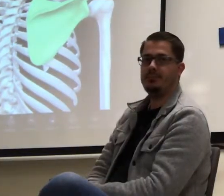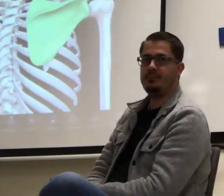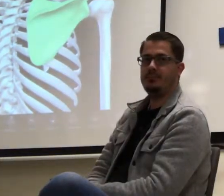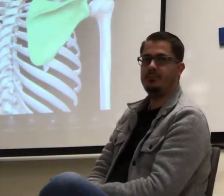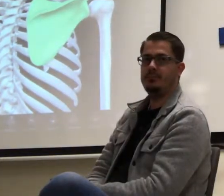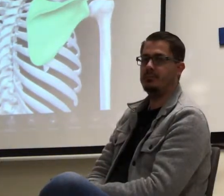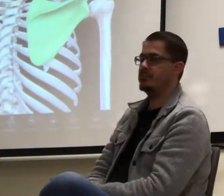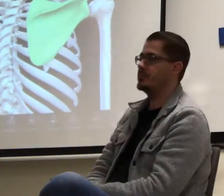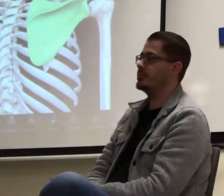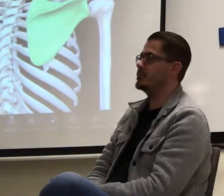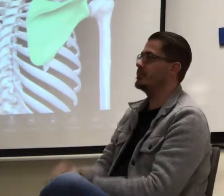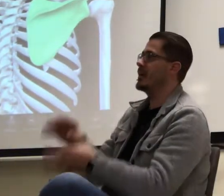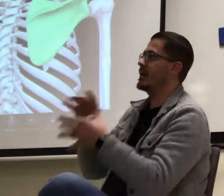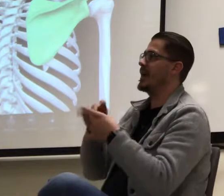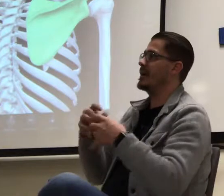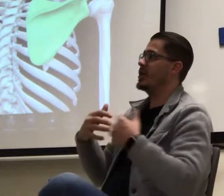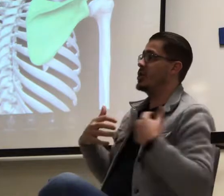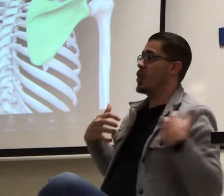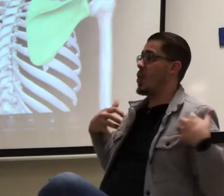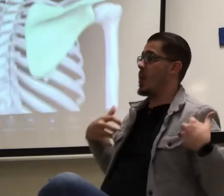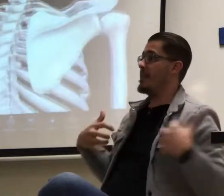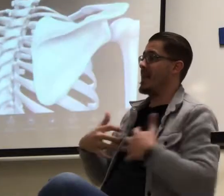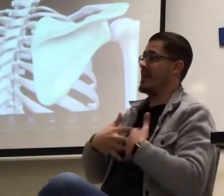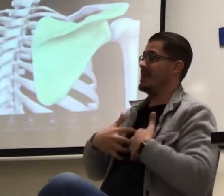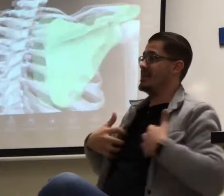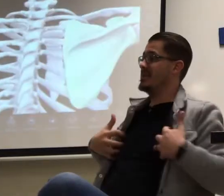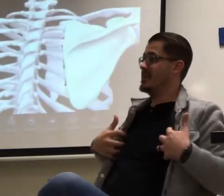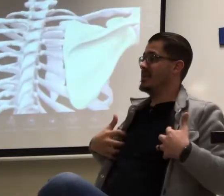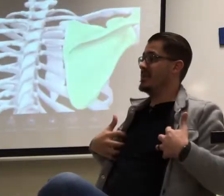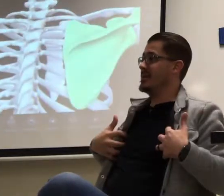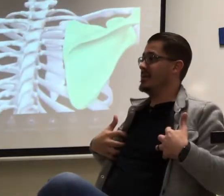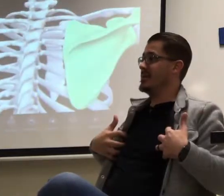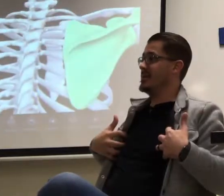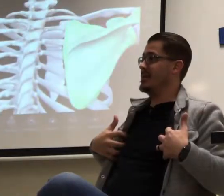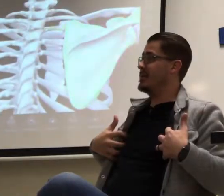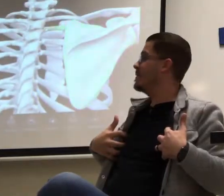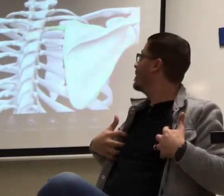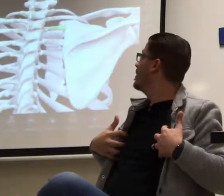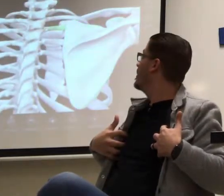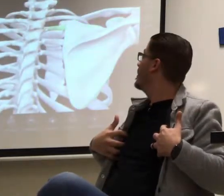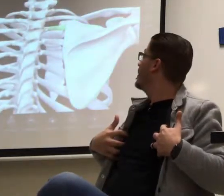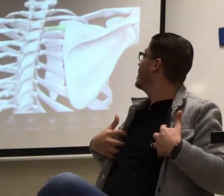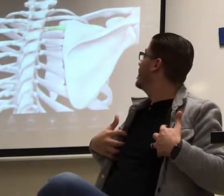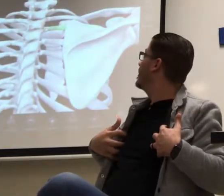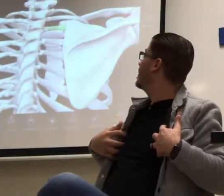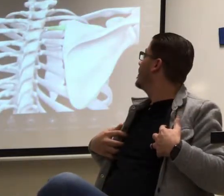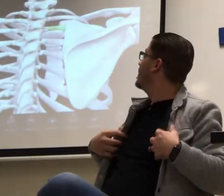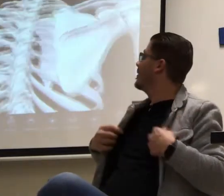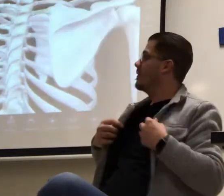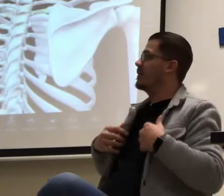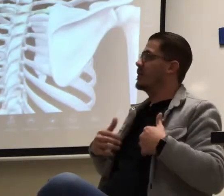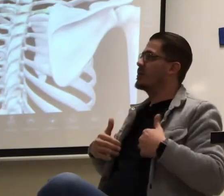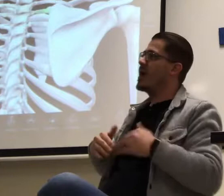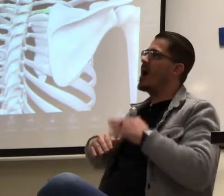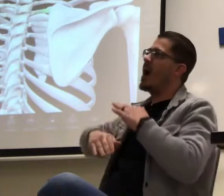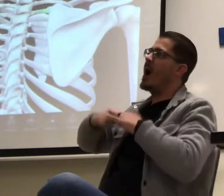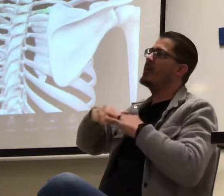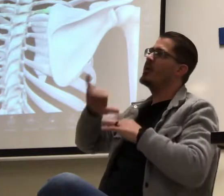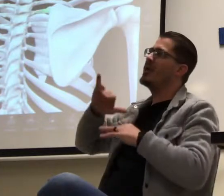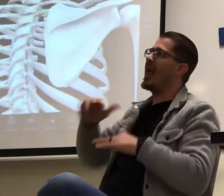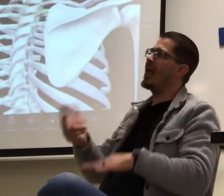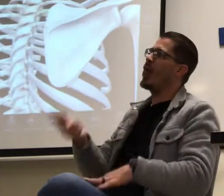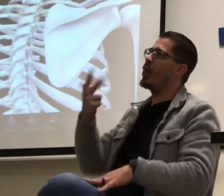your rib cage on the back. It goes as high as about, that is rib 3, that's the 3rd